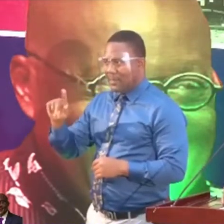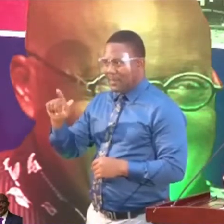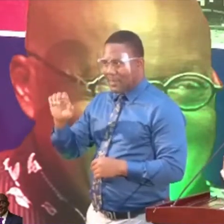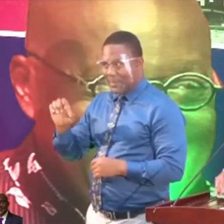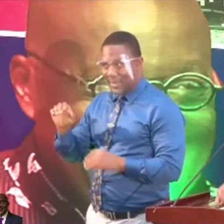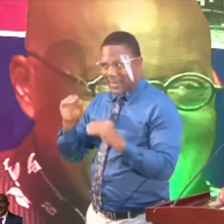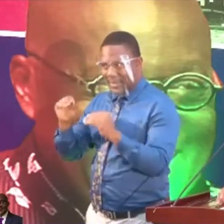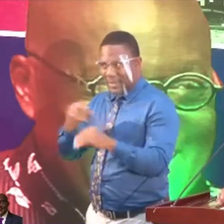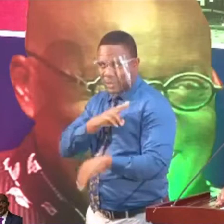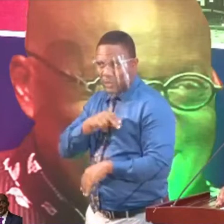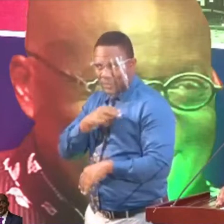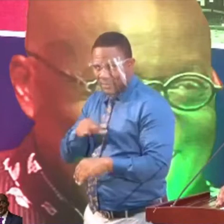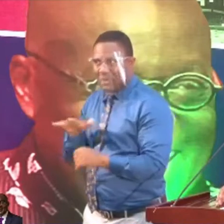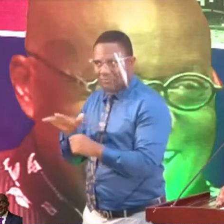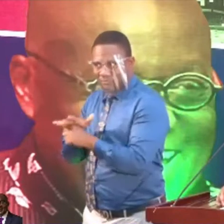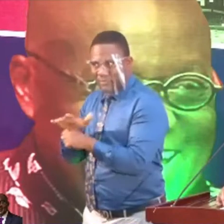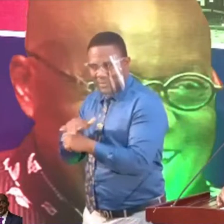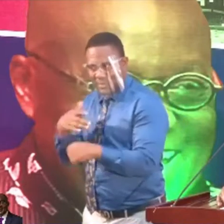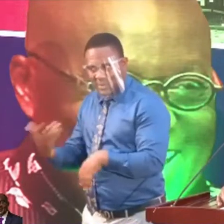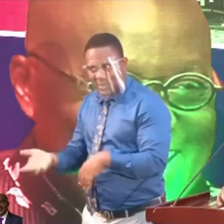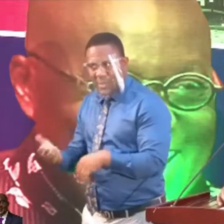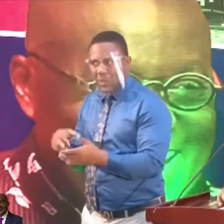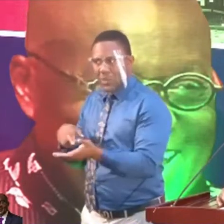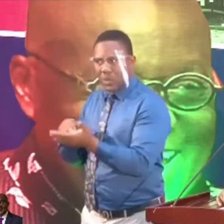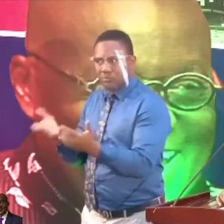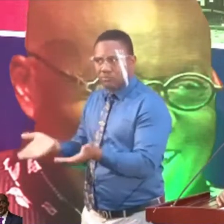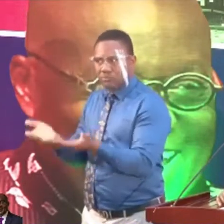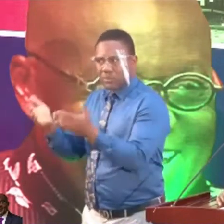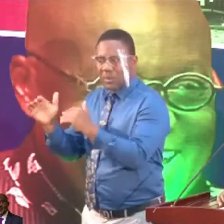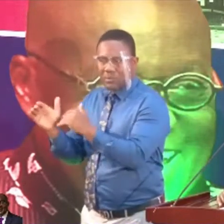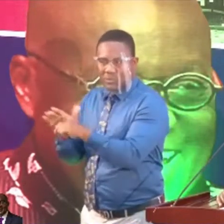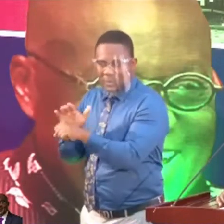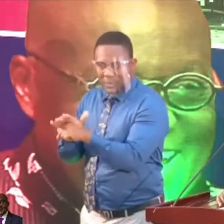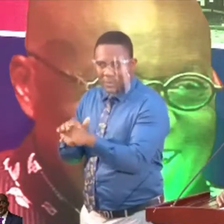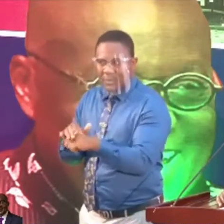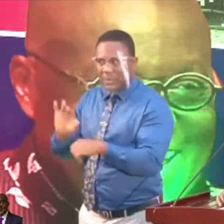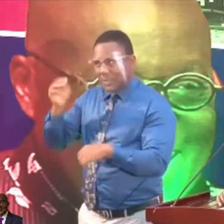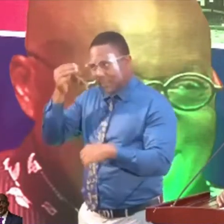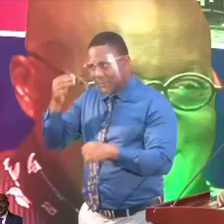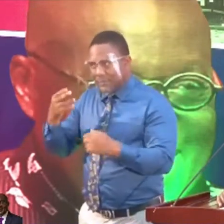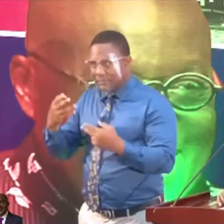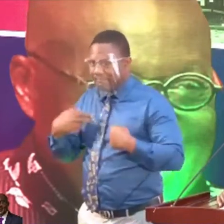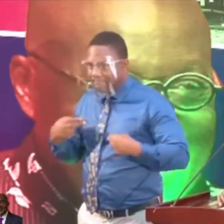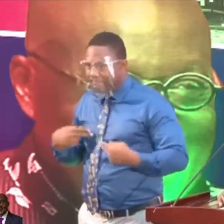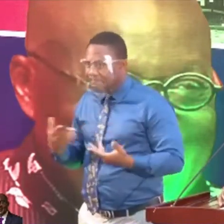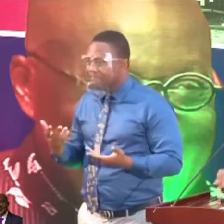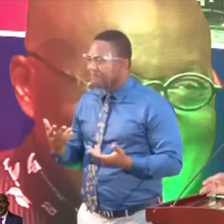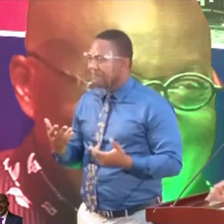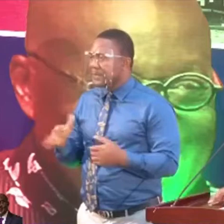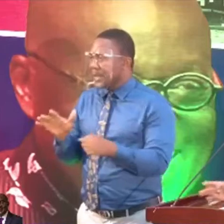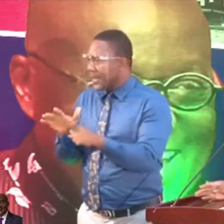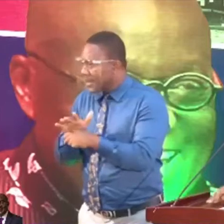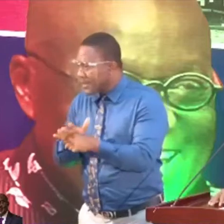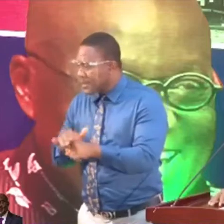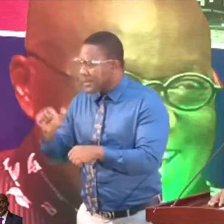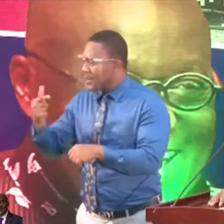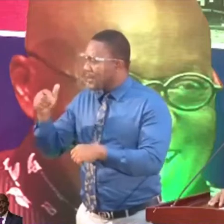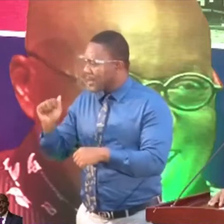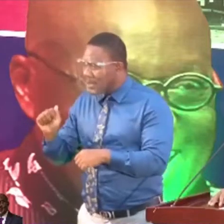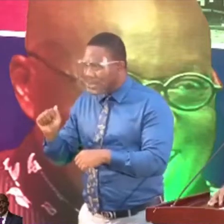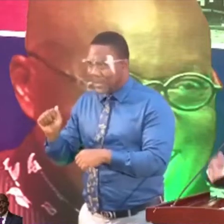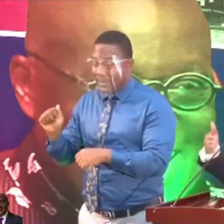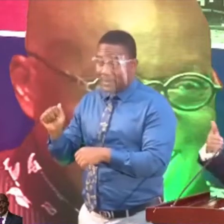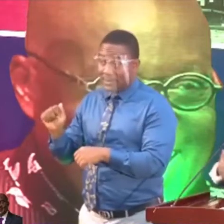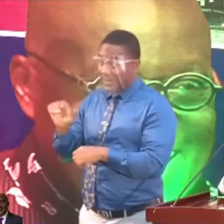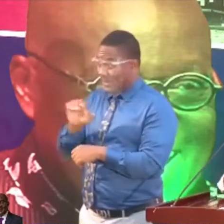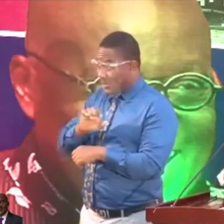We completed the ongoing construction of the offices of the Ministry for Health and Regulatory Bodies. We completed the Ga East Municipal